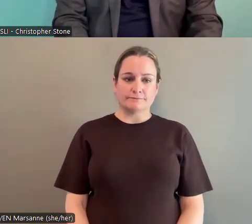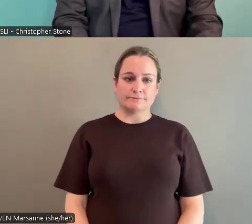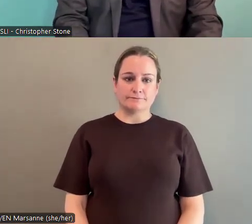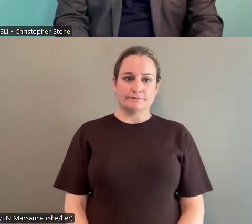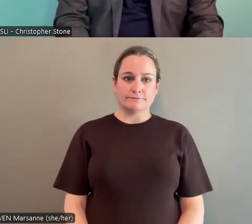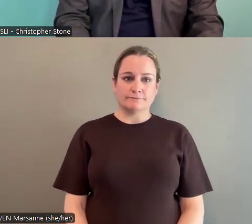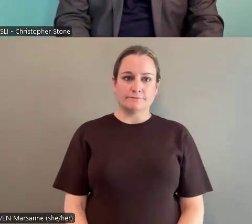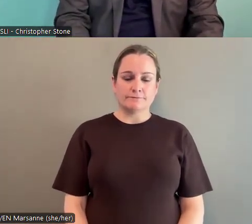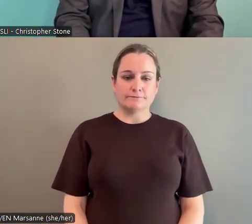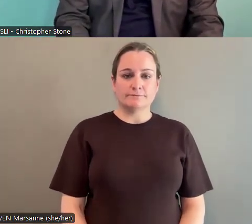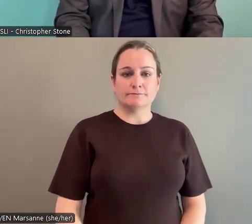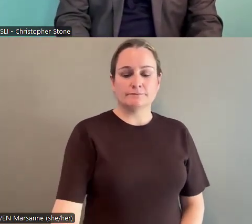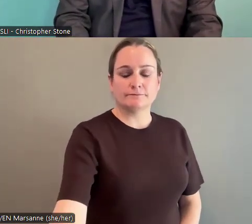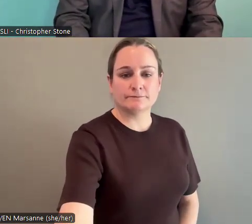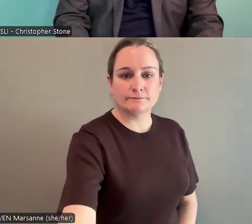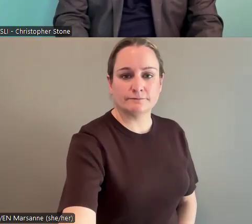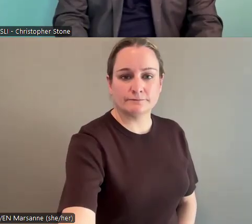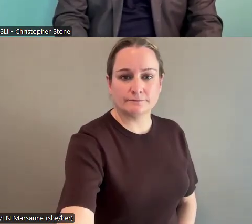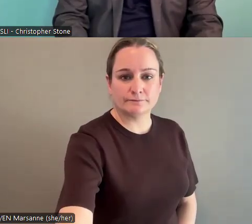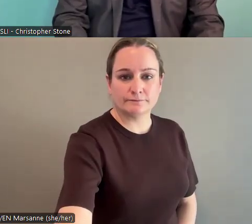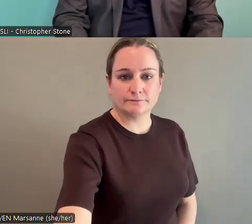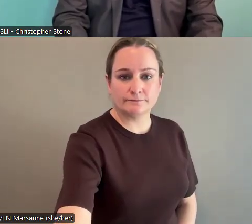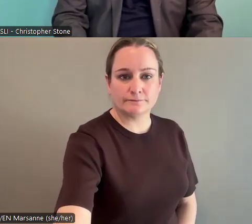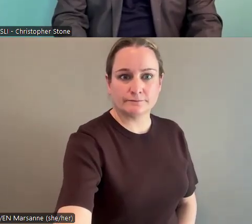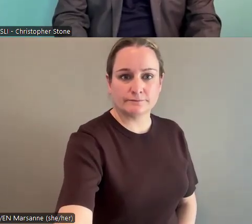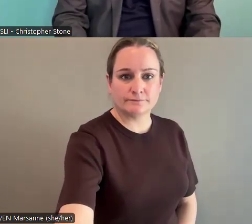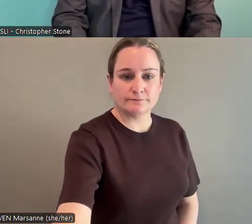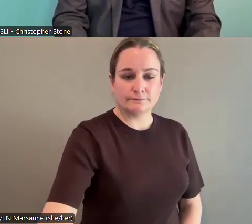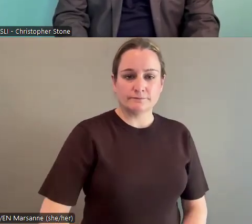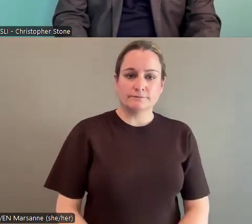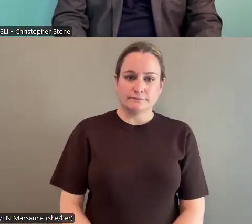Hang on 1 second, I just need to send a private message.